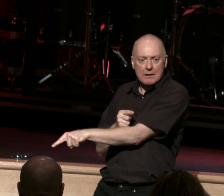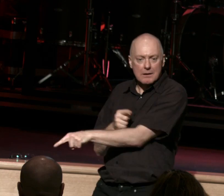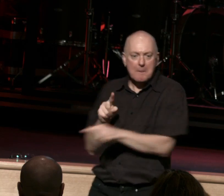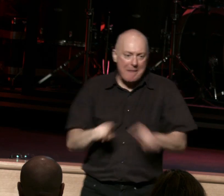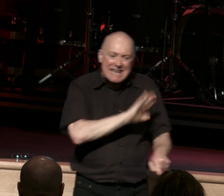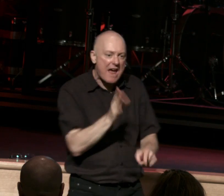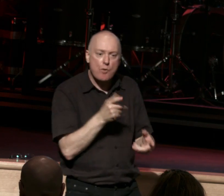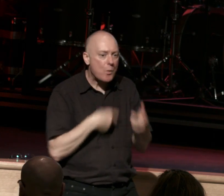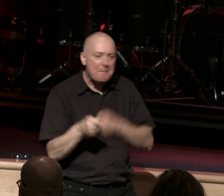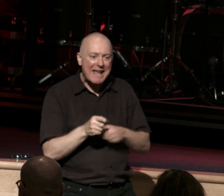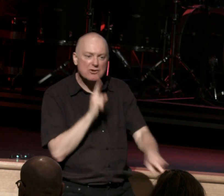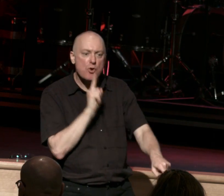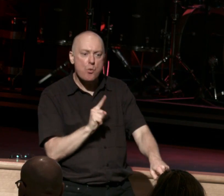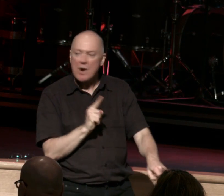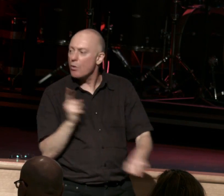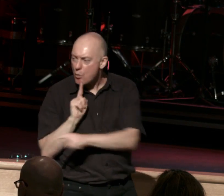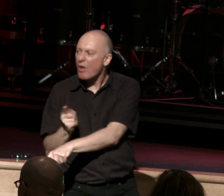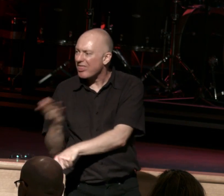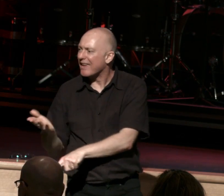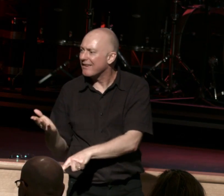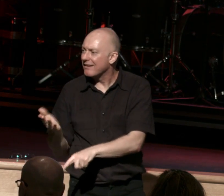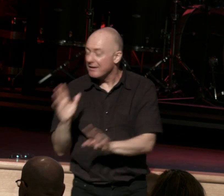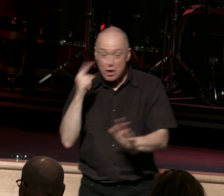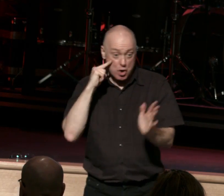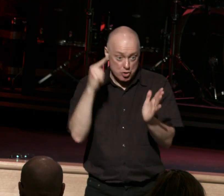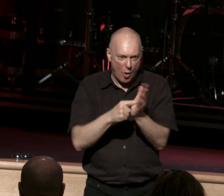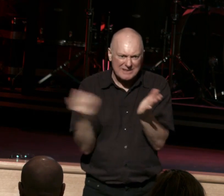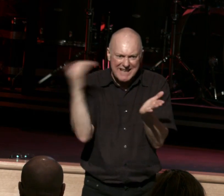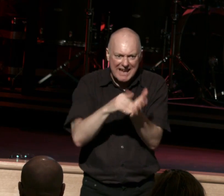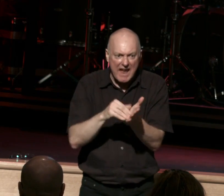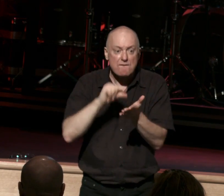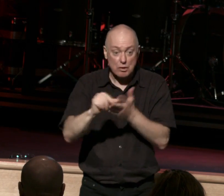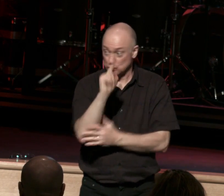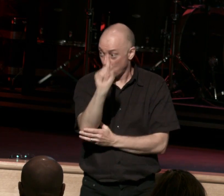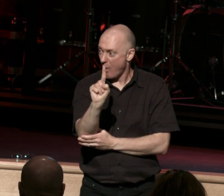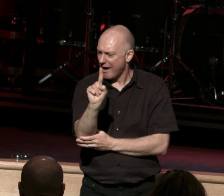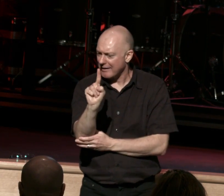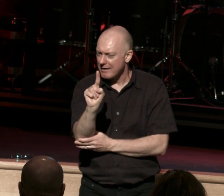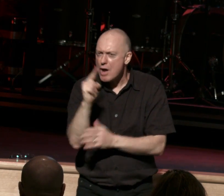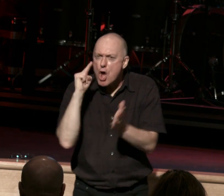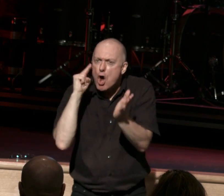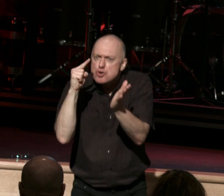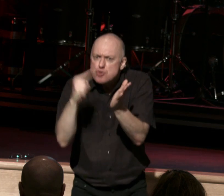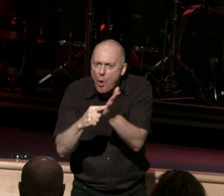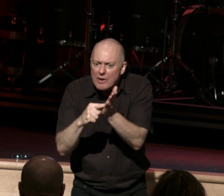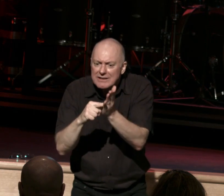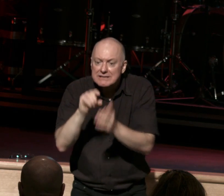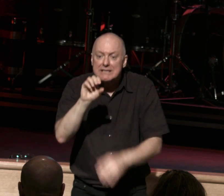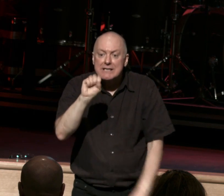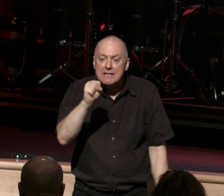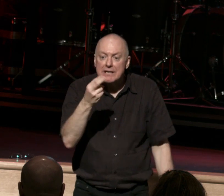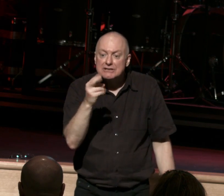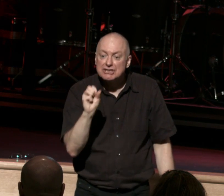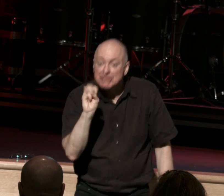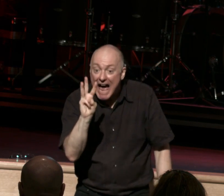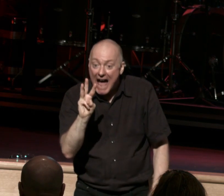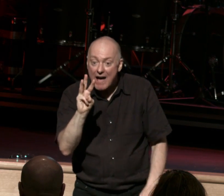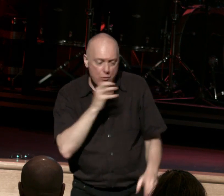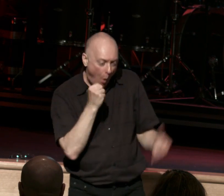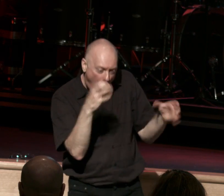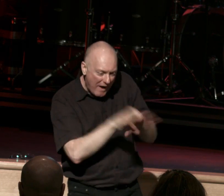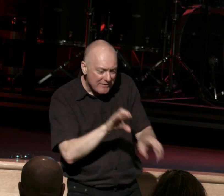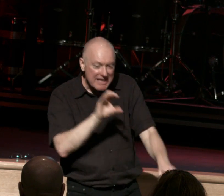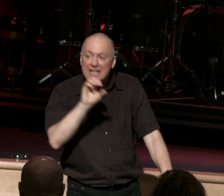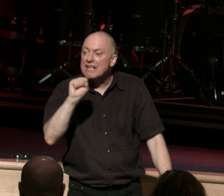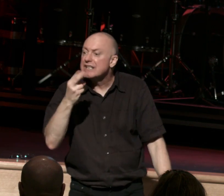thing, but it can never replace the real thing. So notice then again in verse 1, notice he says a shadow of the good